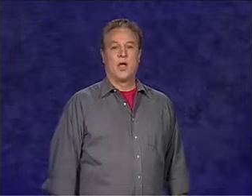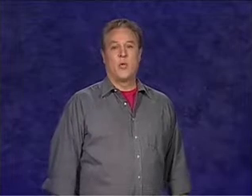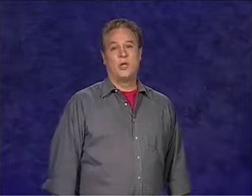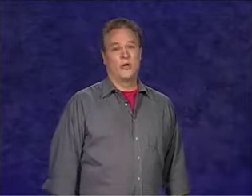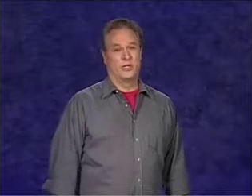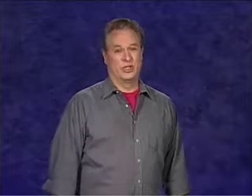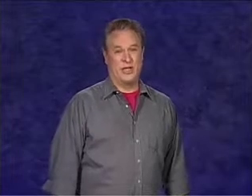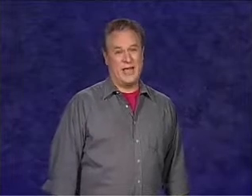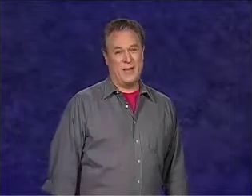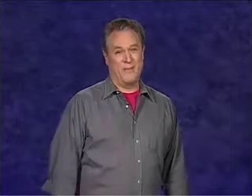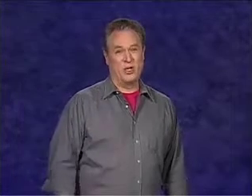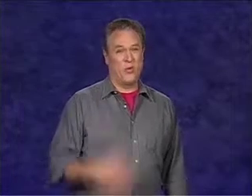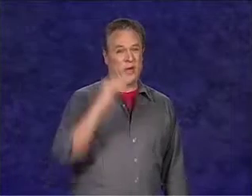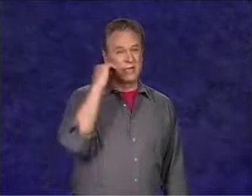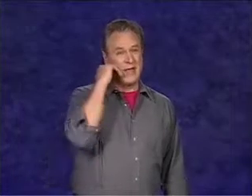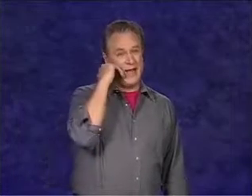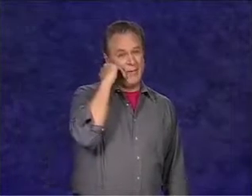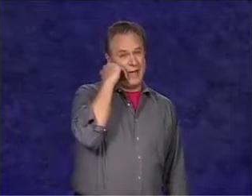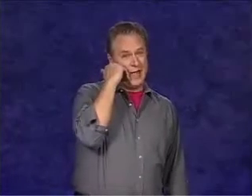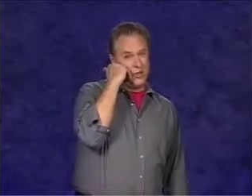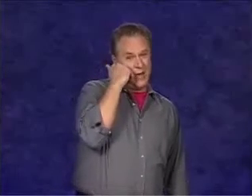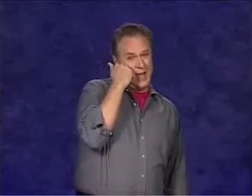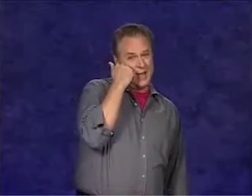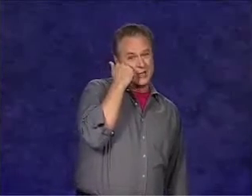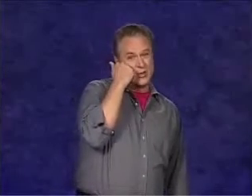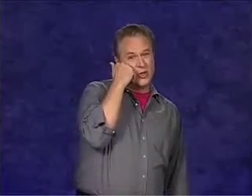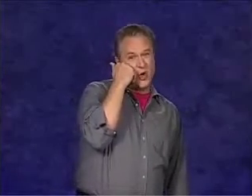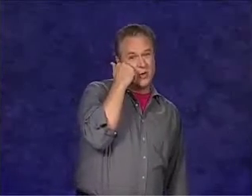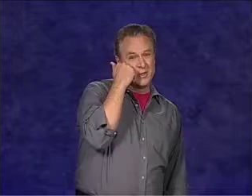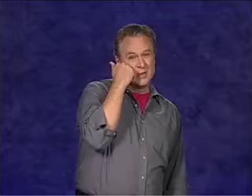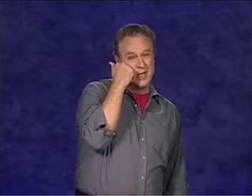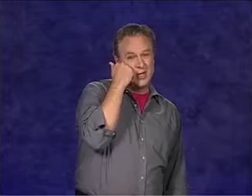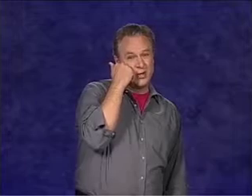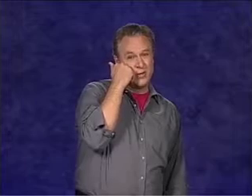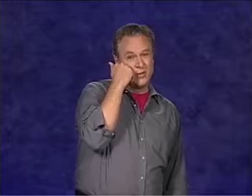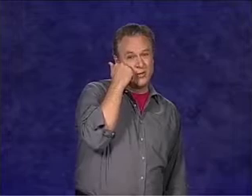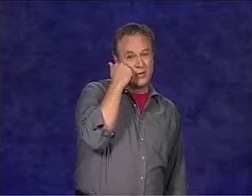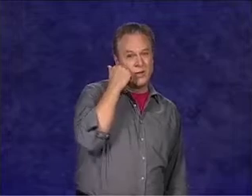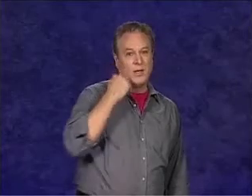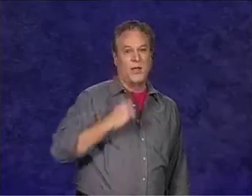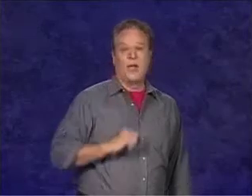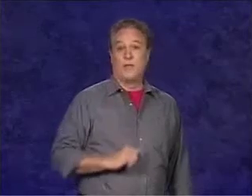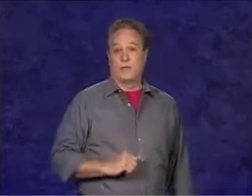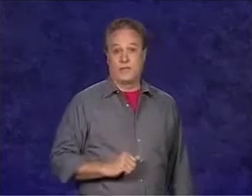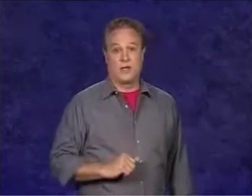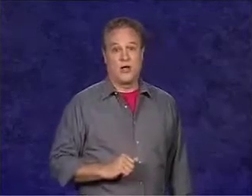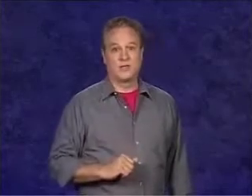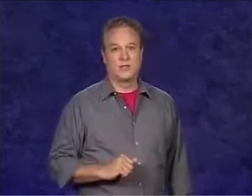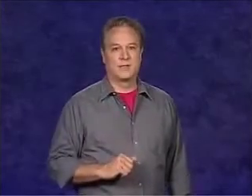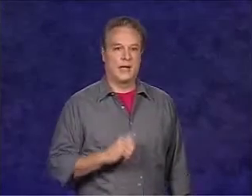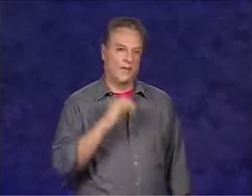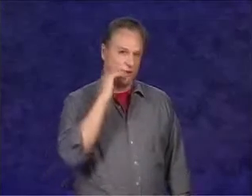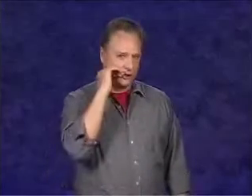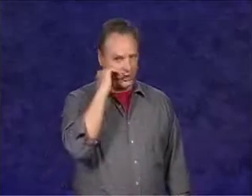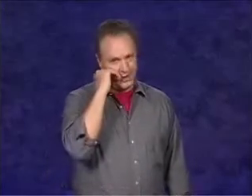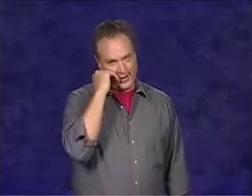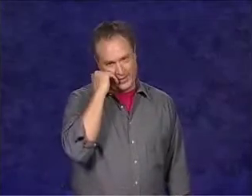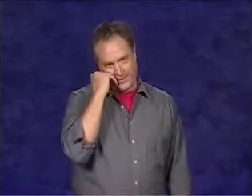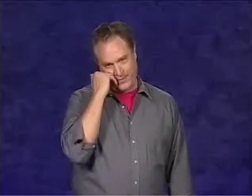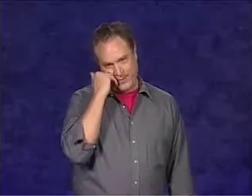When you're ashamed, you want to hide behind your hands so no one will see you. This is also the sign for shy,